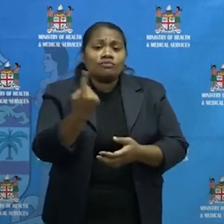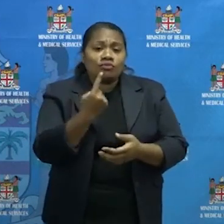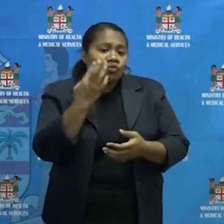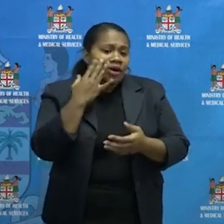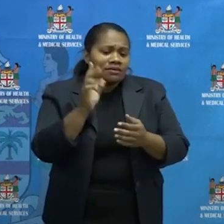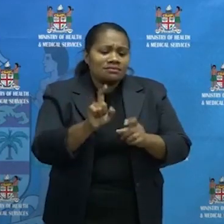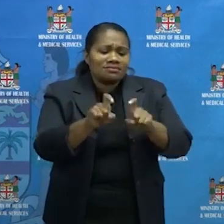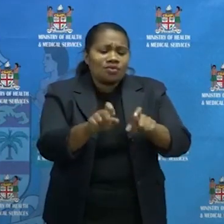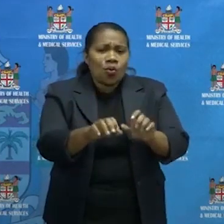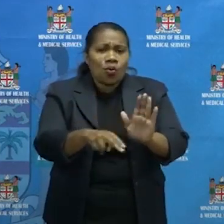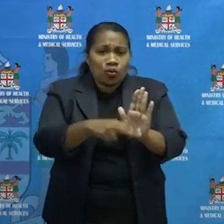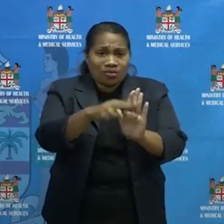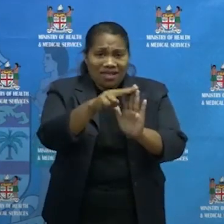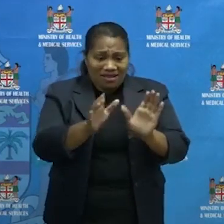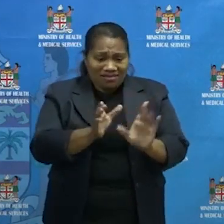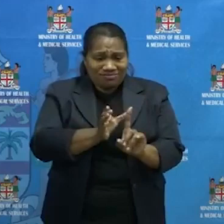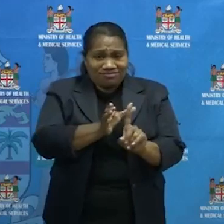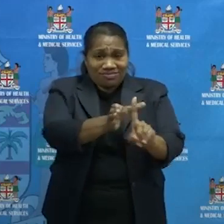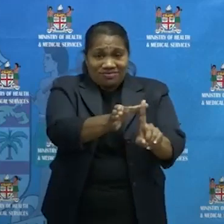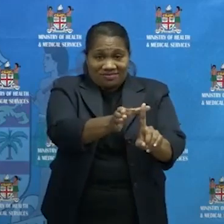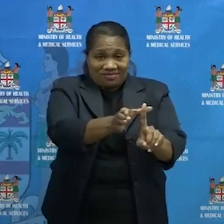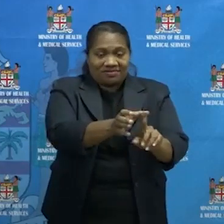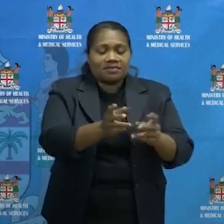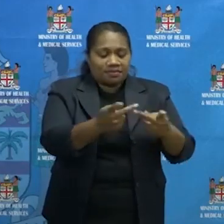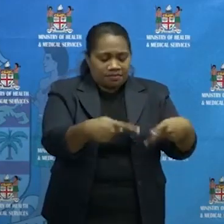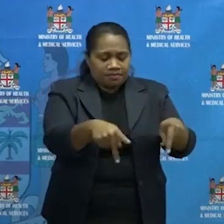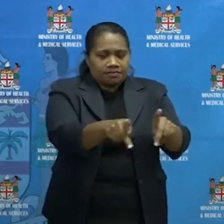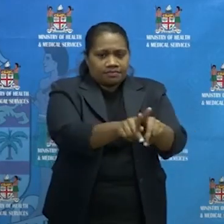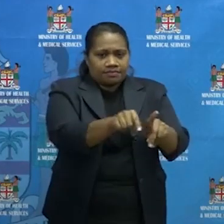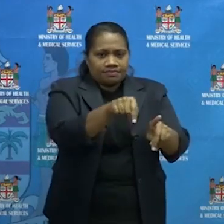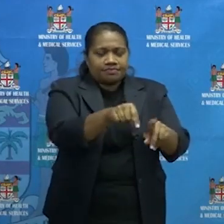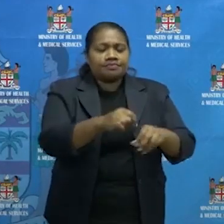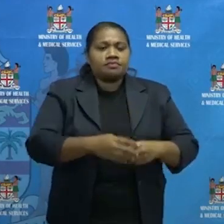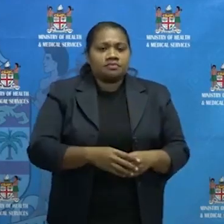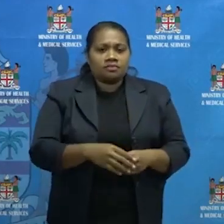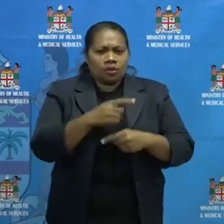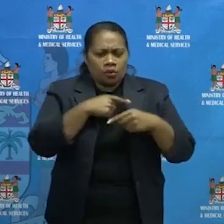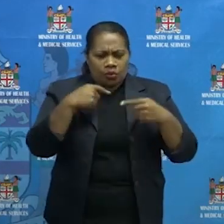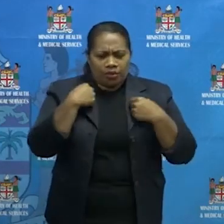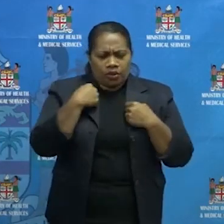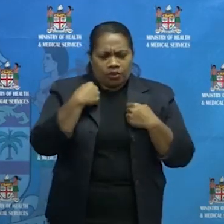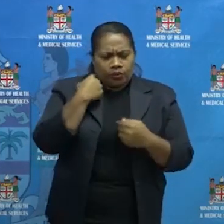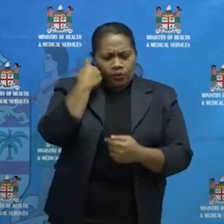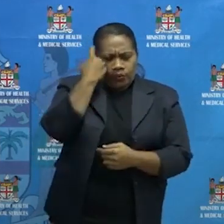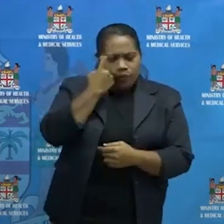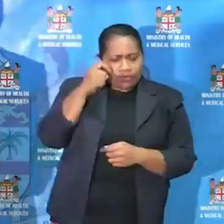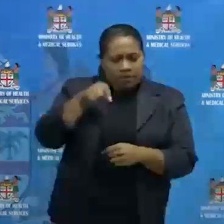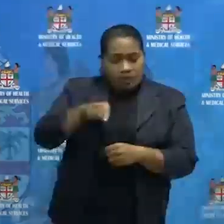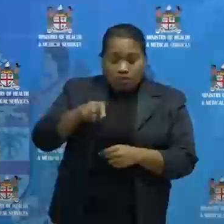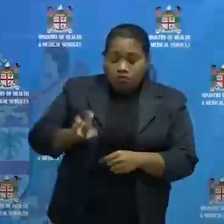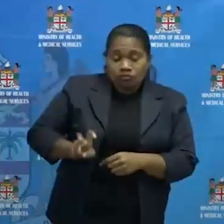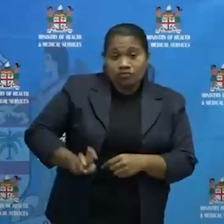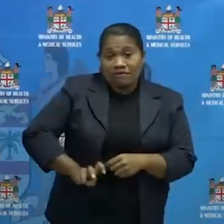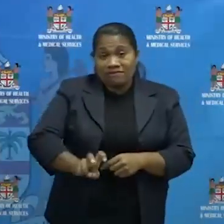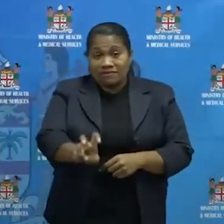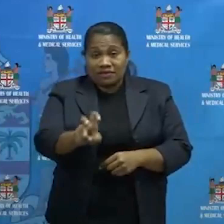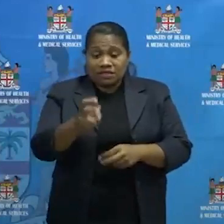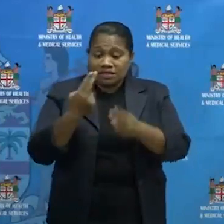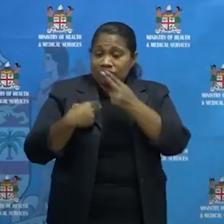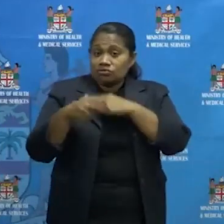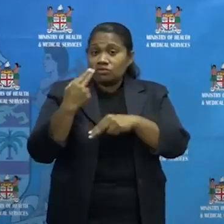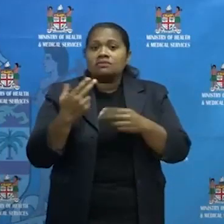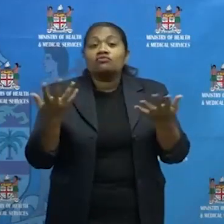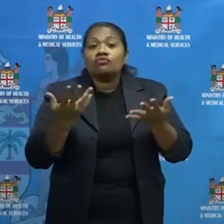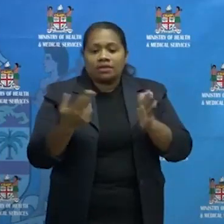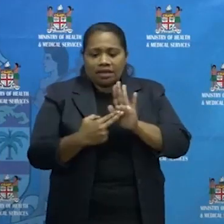We have been concerned with her travel history, which placed her around Nandi and Lautoka